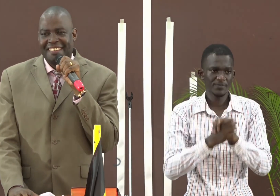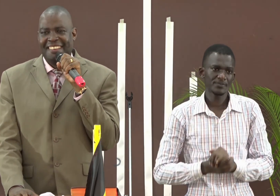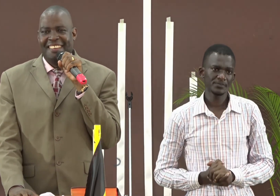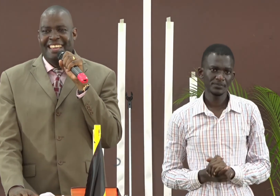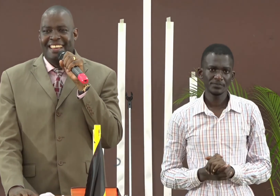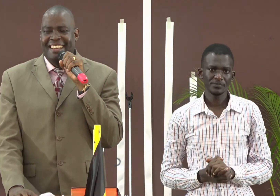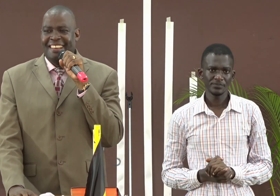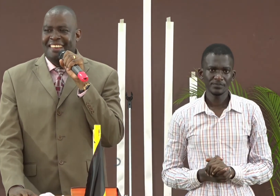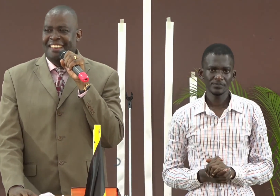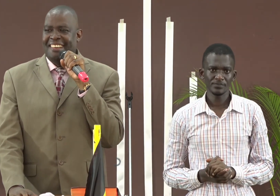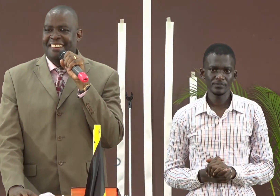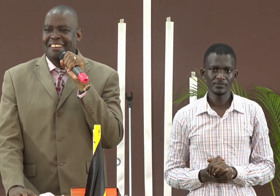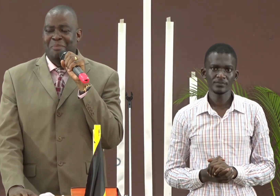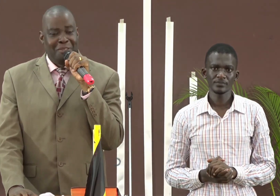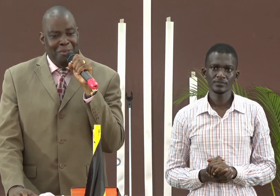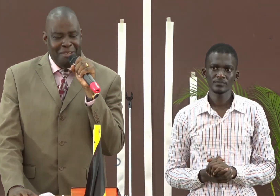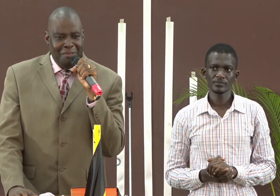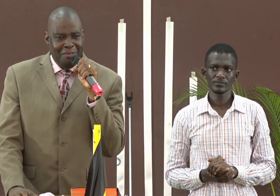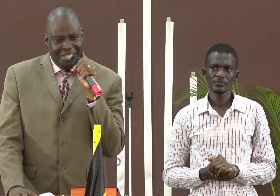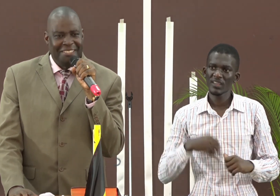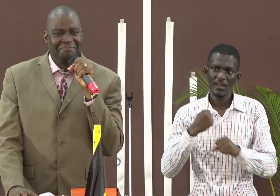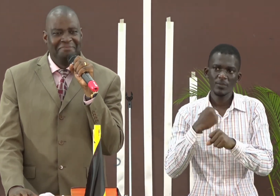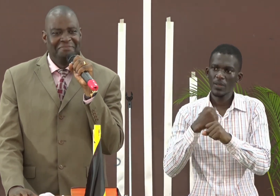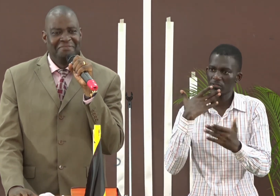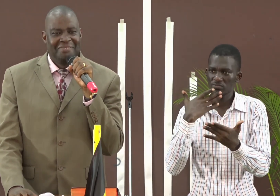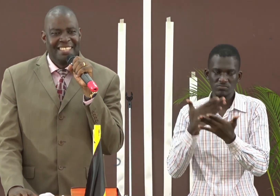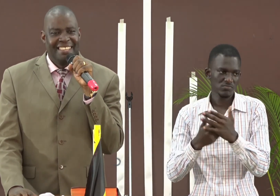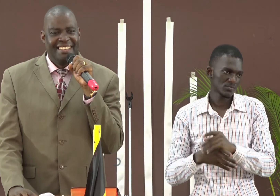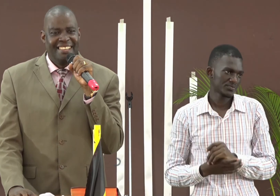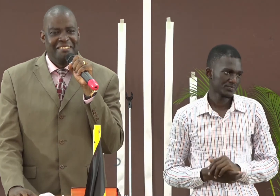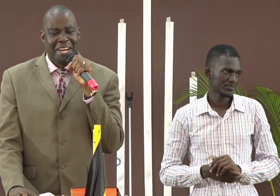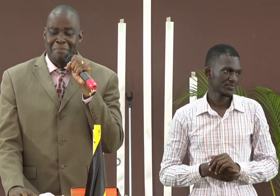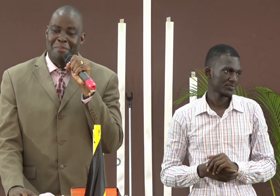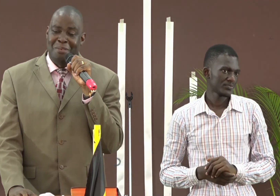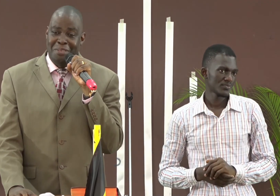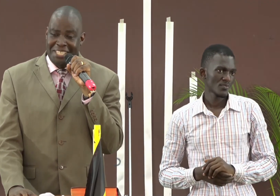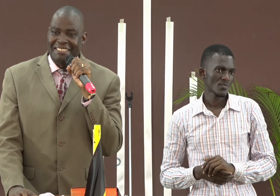thank God for our bishop and his family. They have done us good.